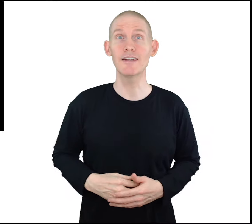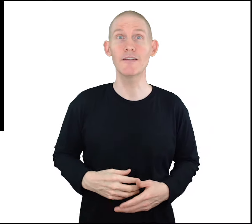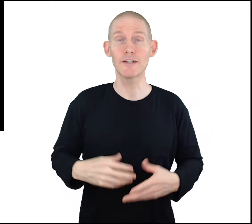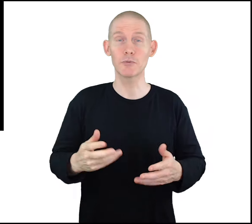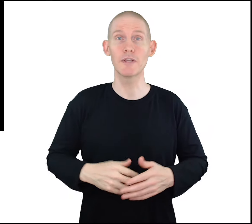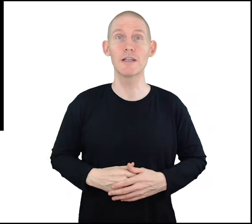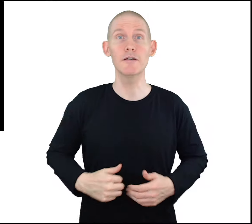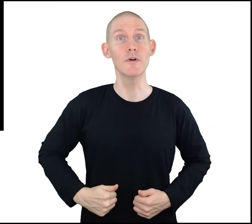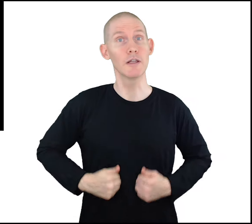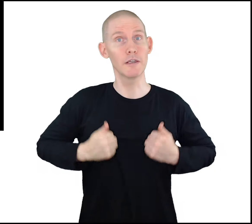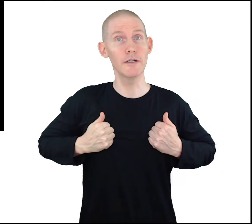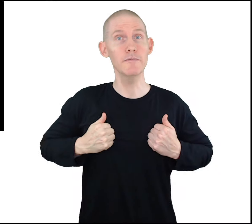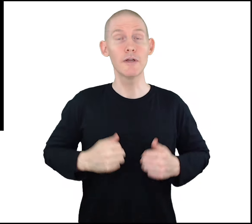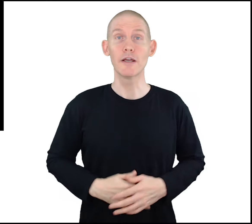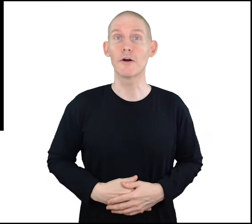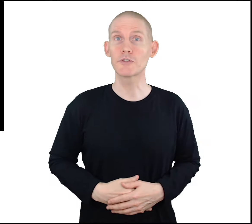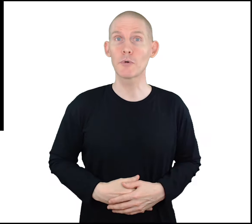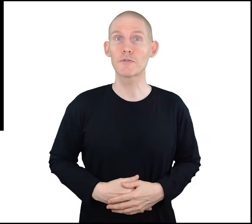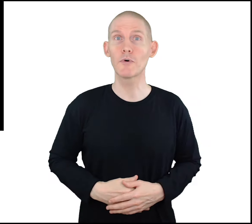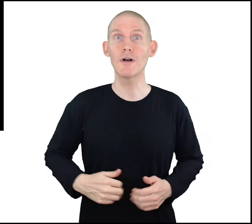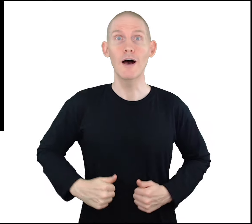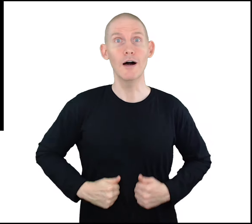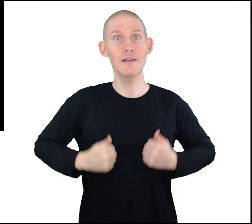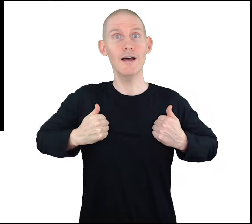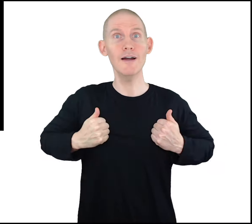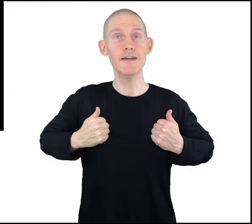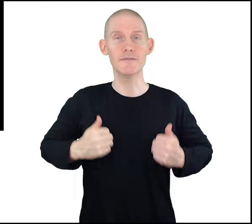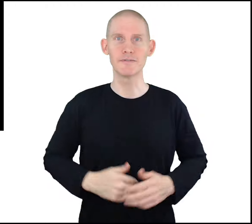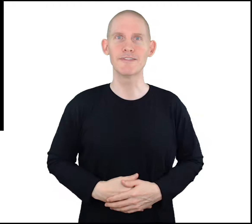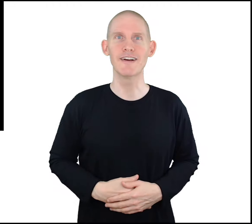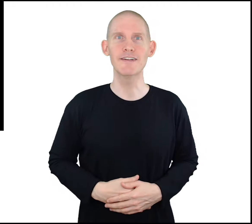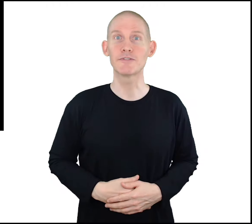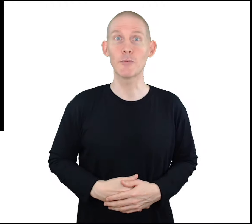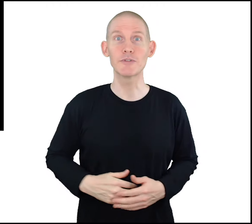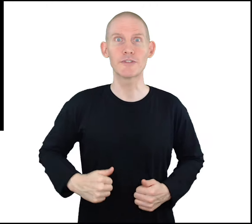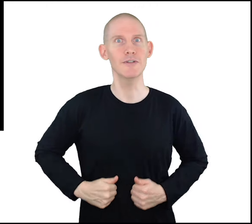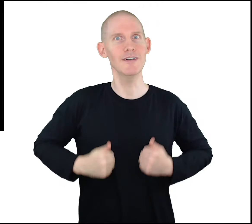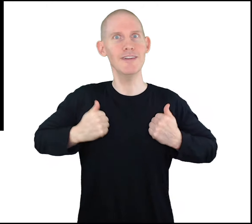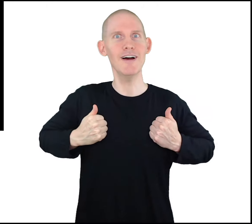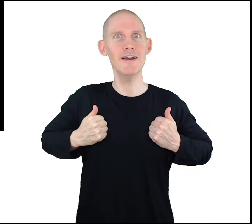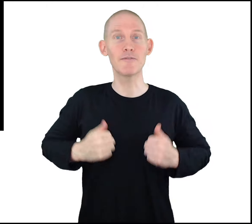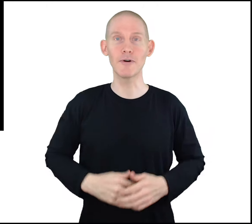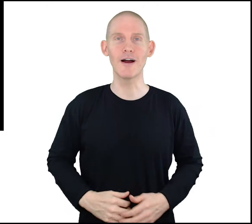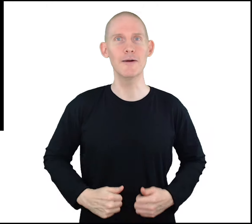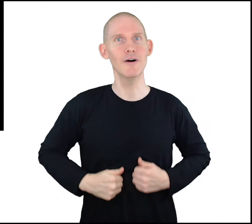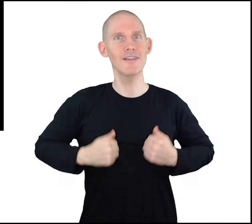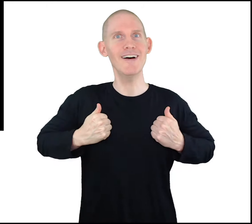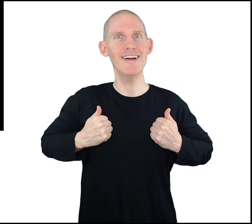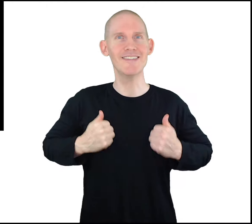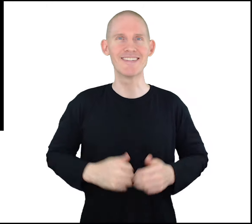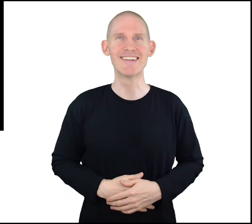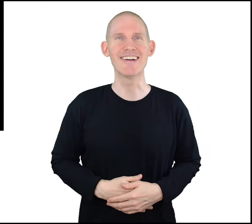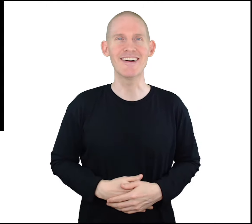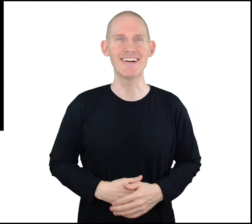That's where they live. Live. It also works for alive, right? If someone's still alive, or I'm alive.